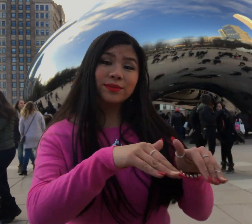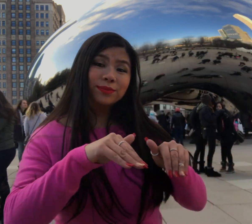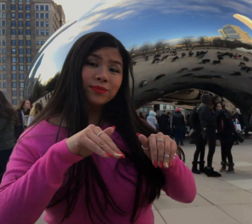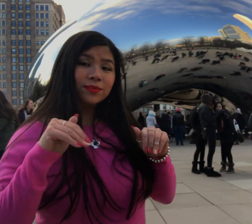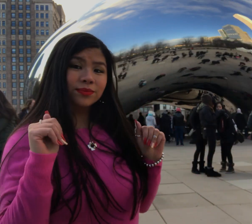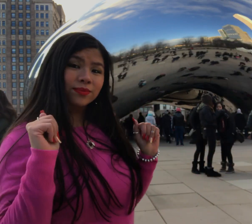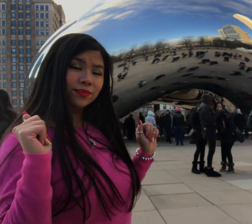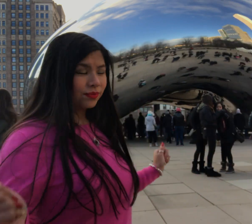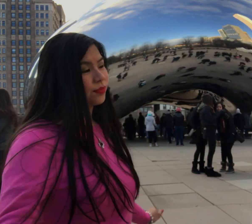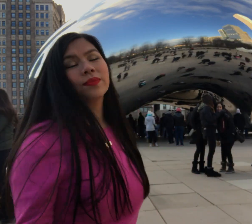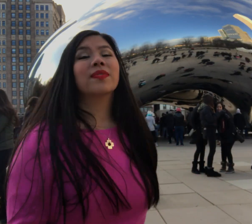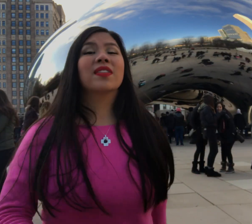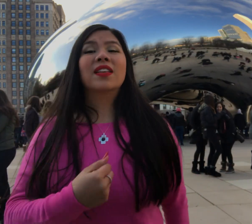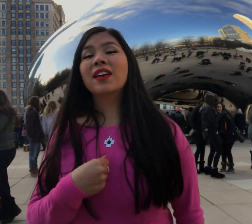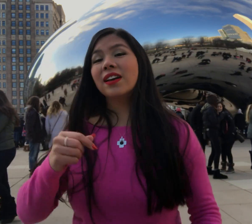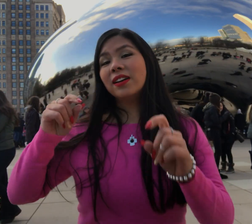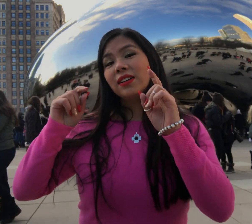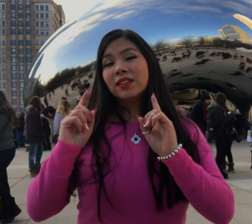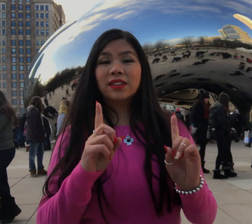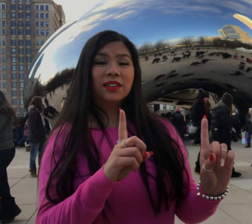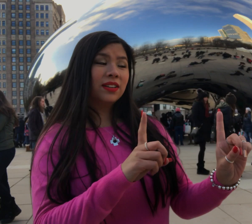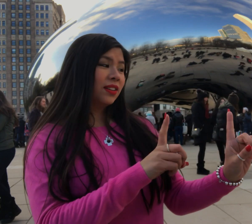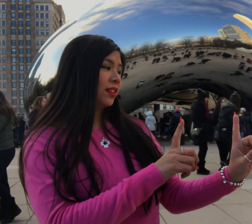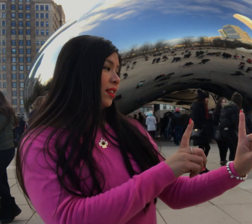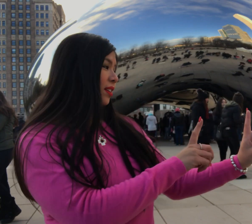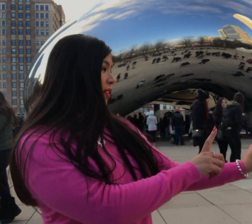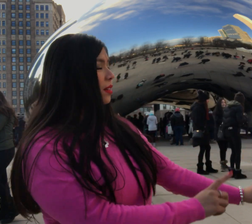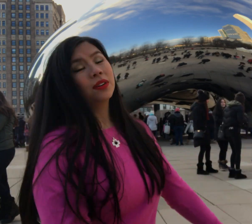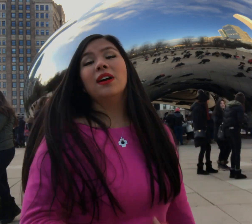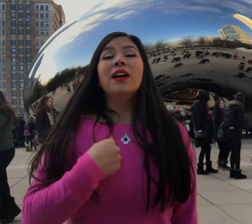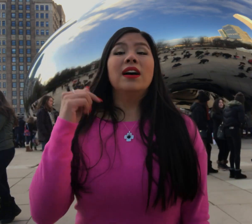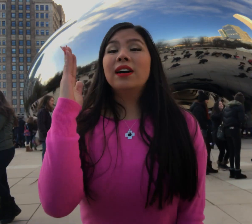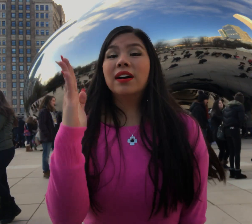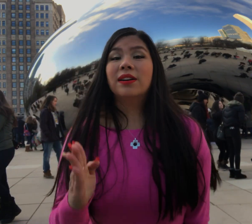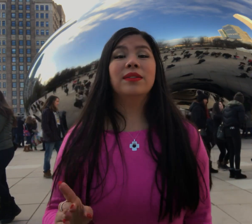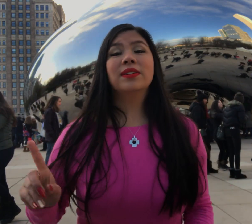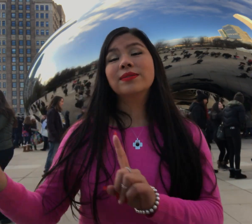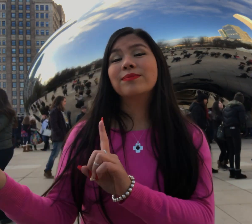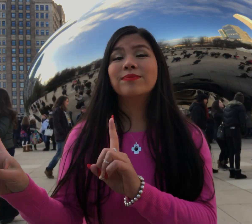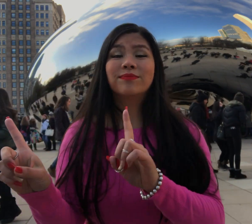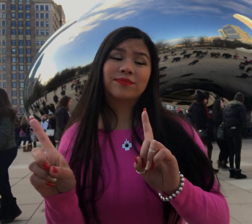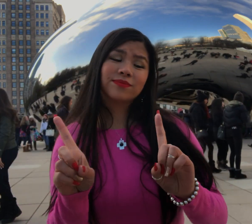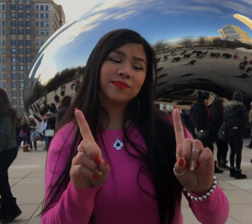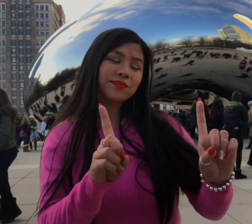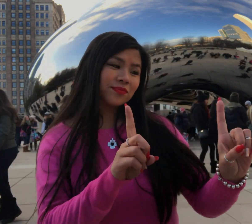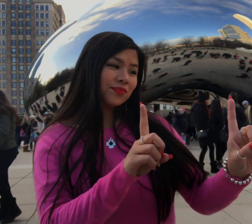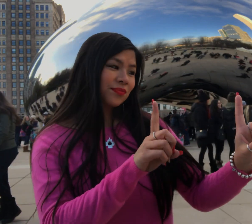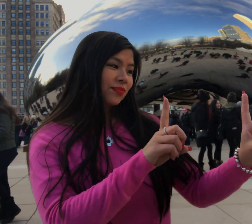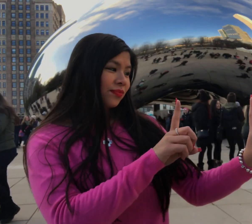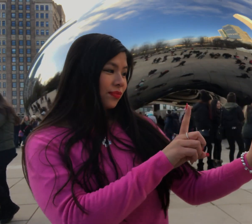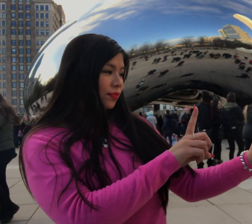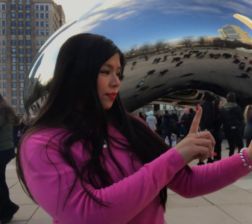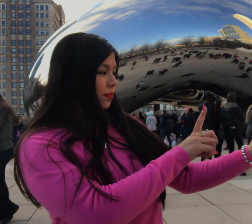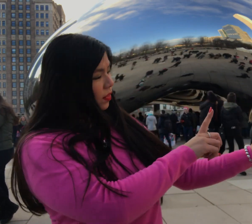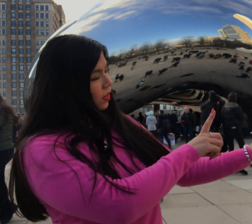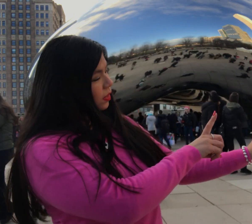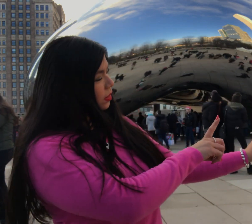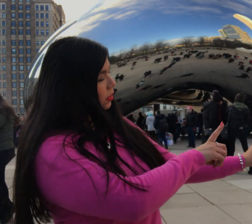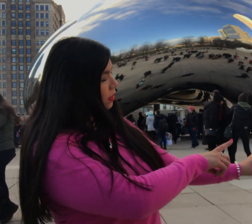go, oh, go I will go, go, go